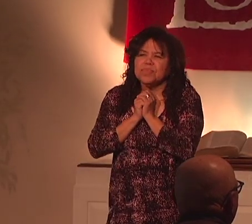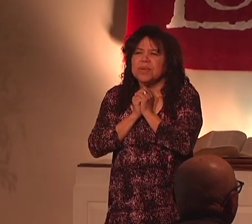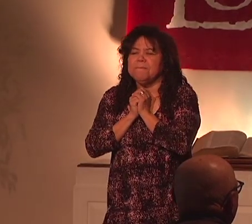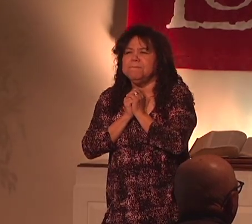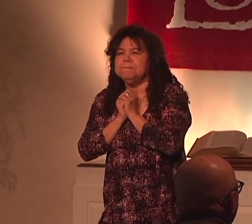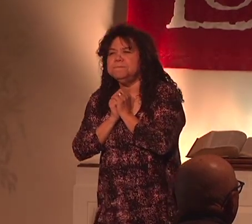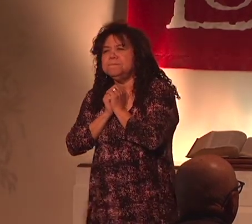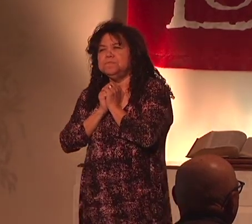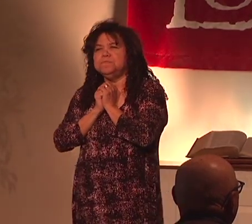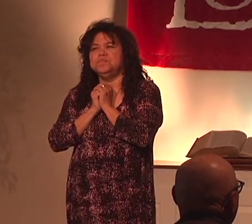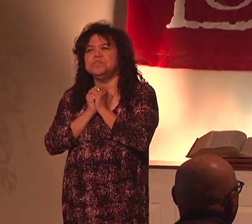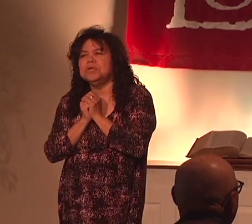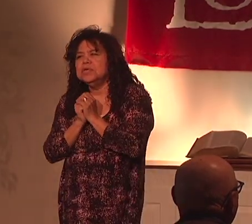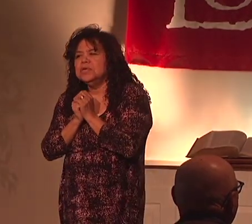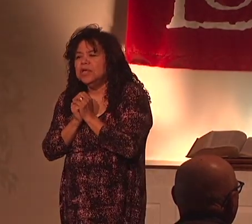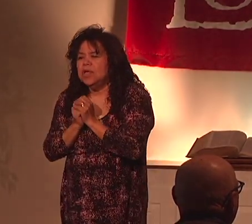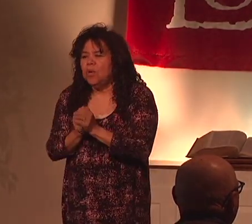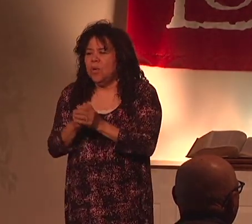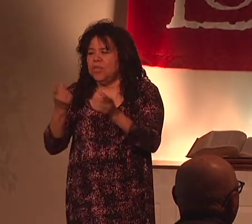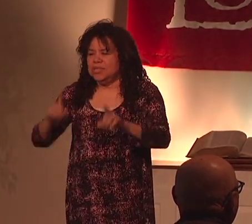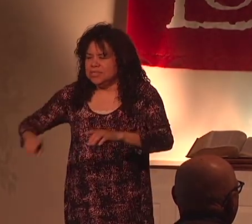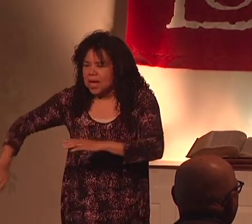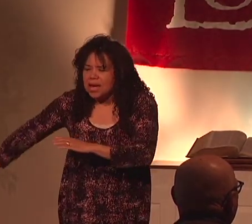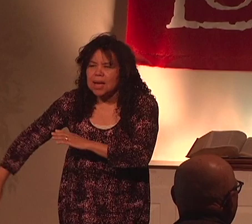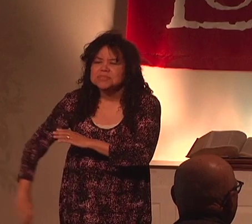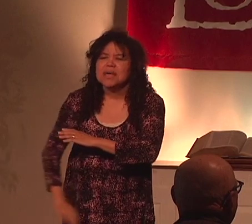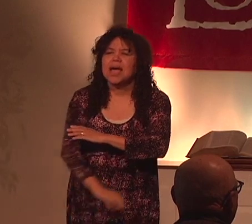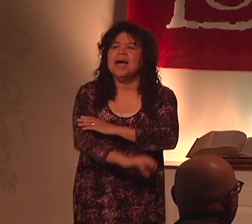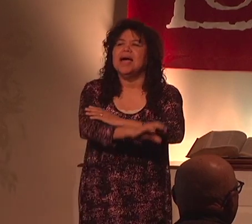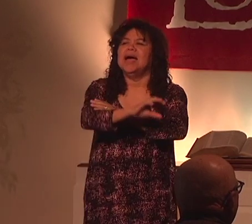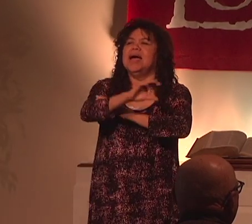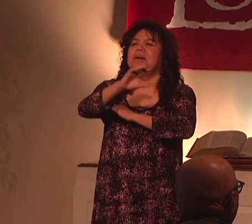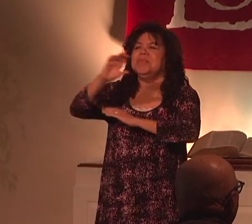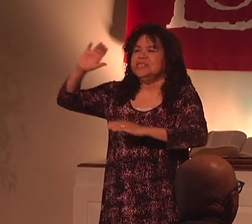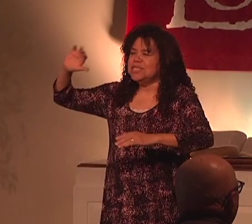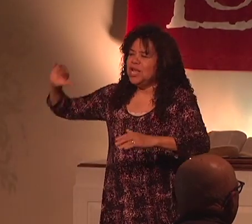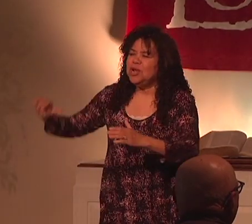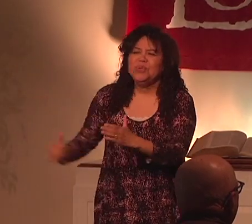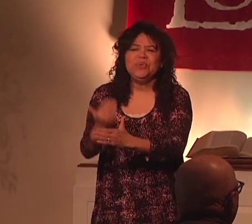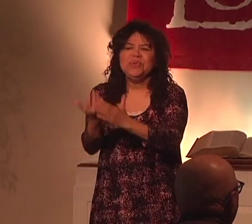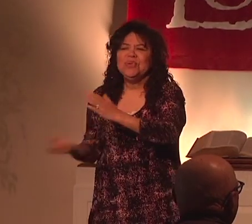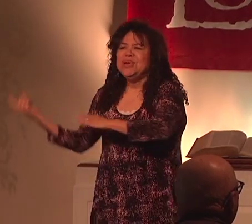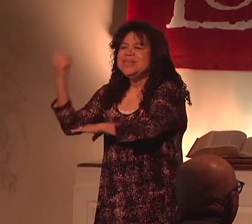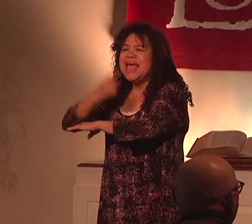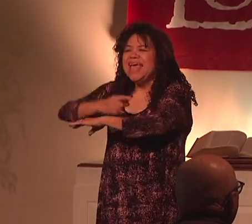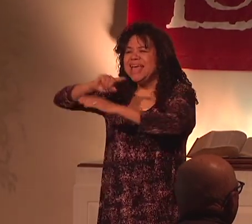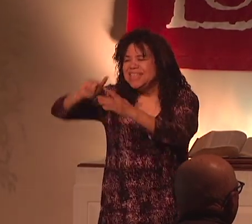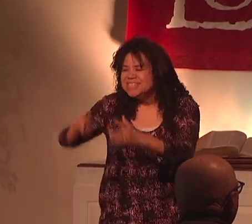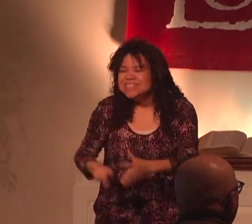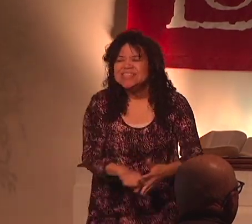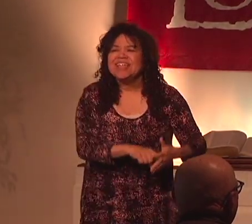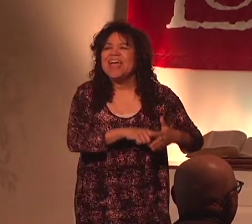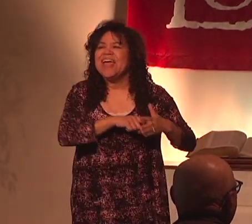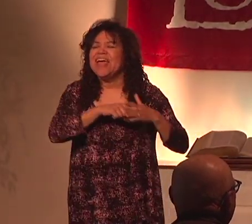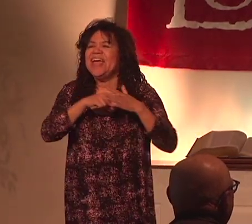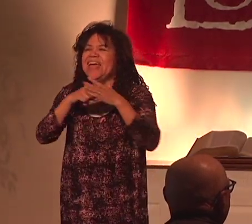The sun comes up, it's a new day, darling.